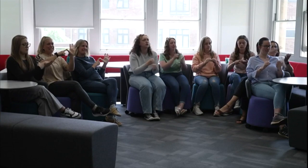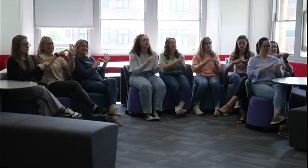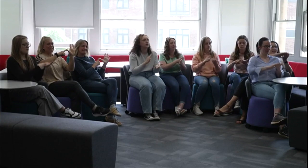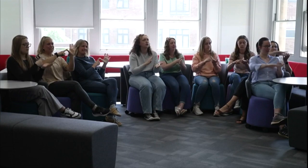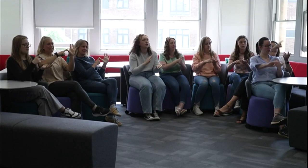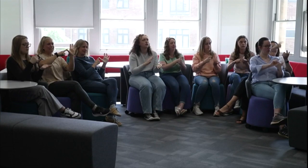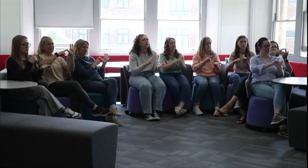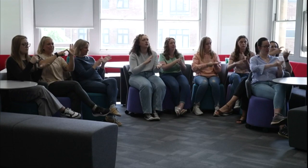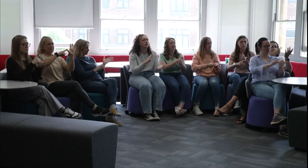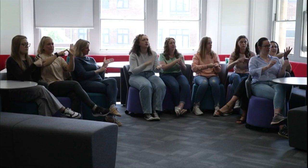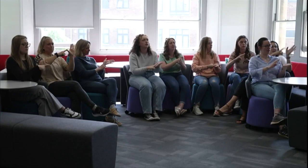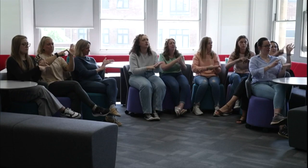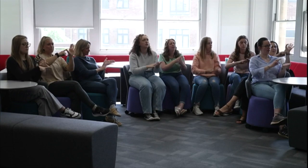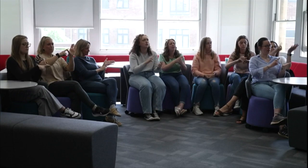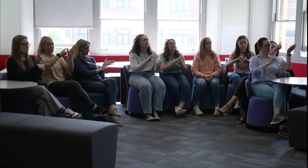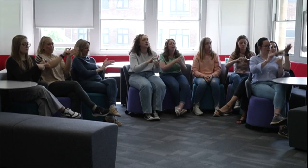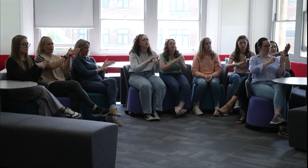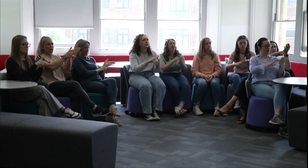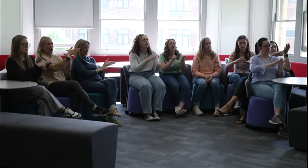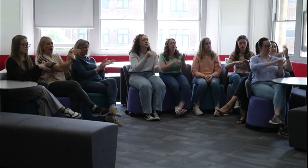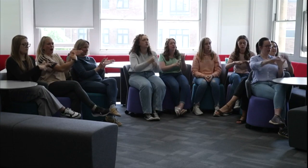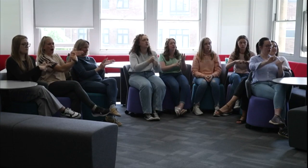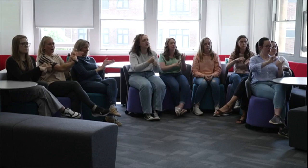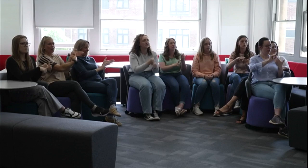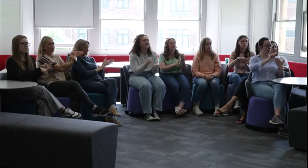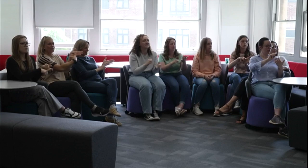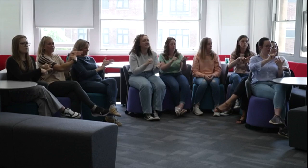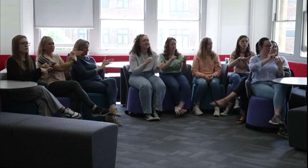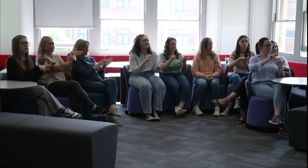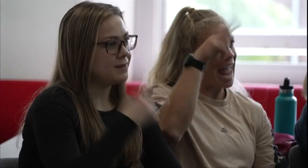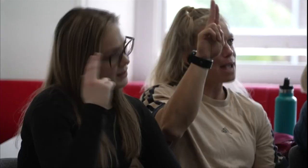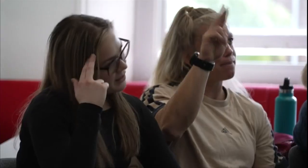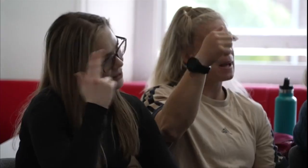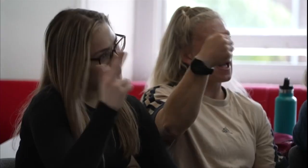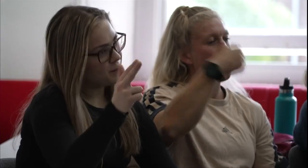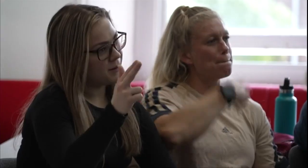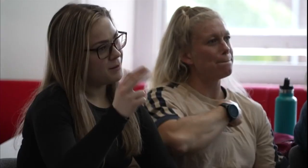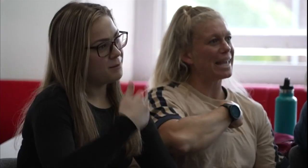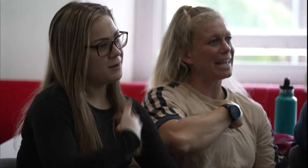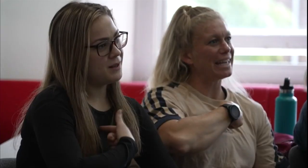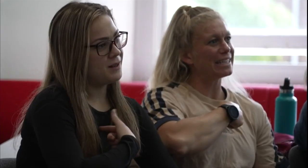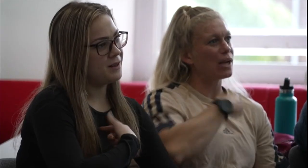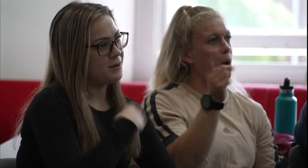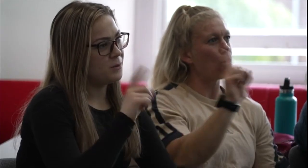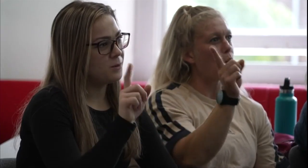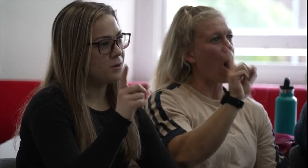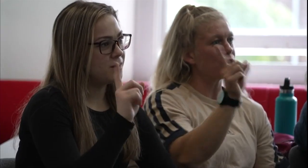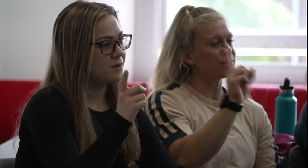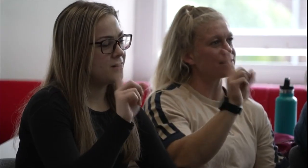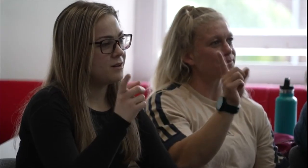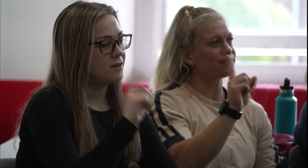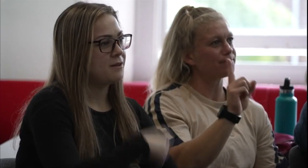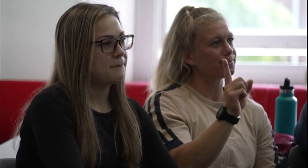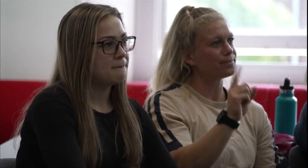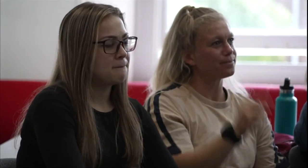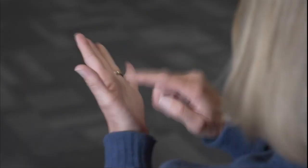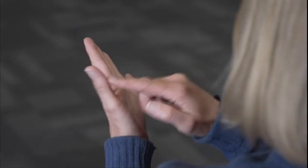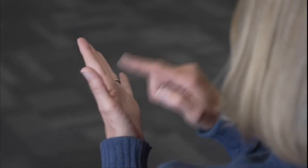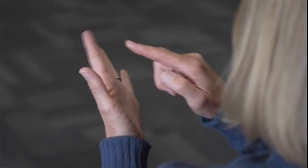pen. These paramedic students will eventually be dealing with patients in some of the most stressful moments of their life. That's why